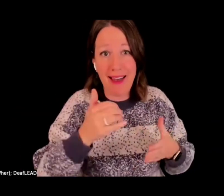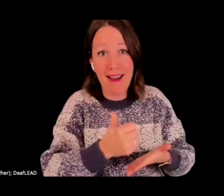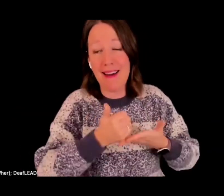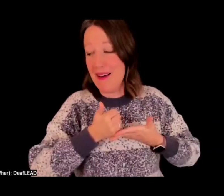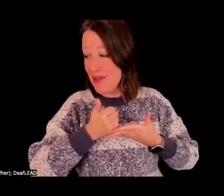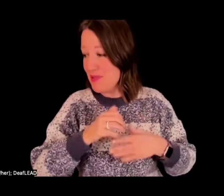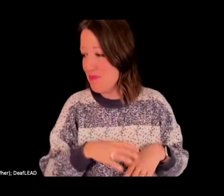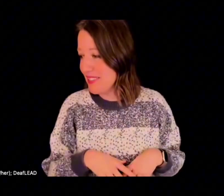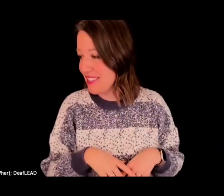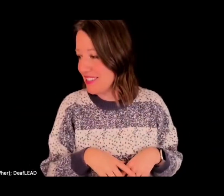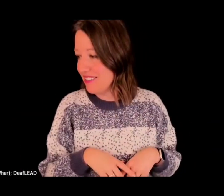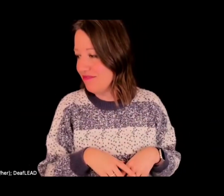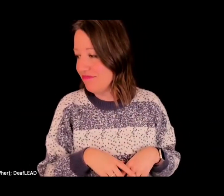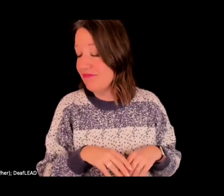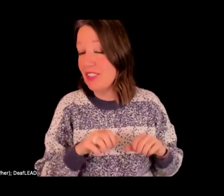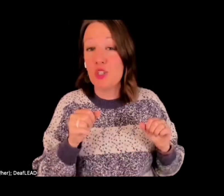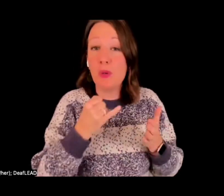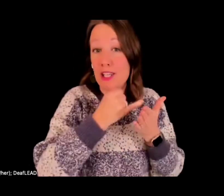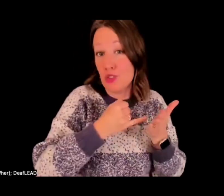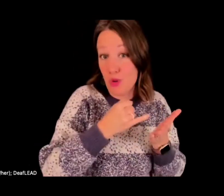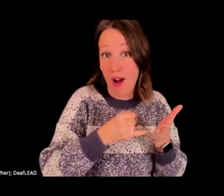you need comfort.